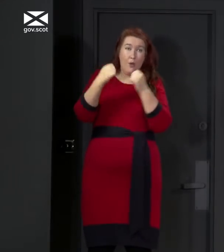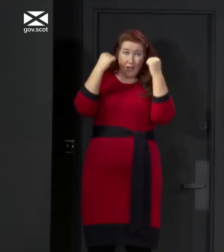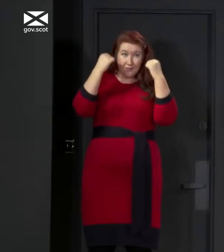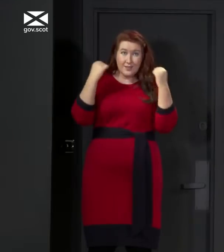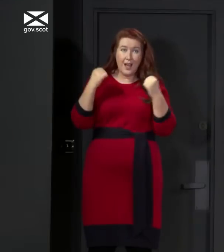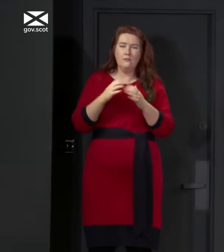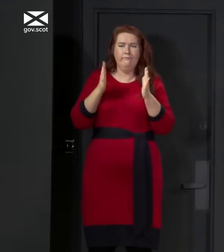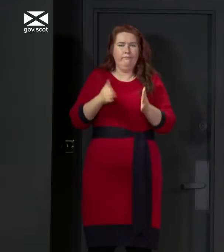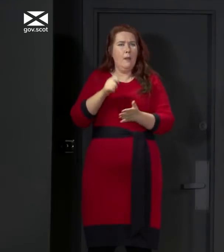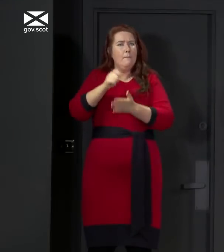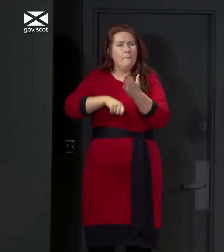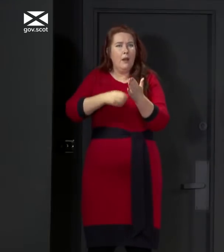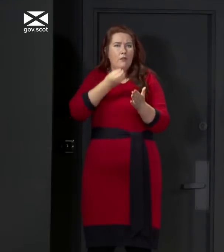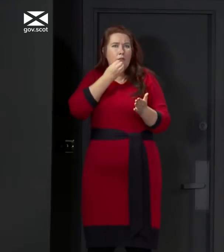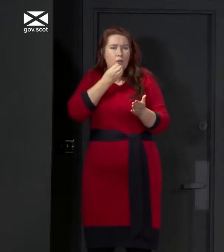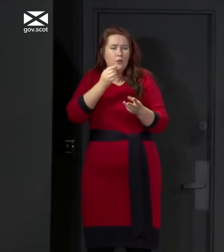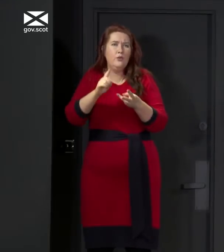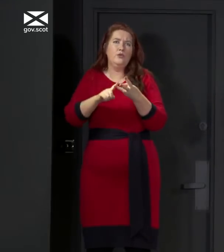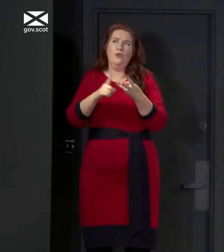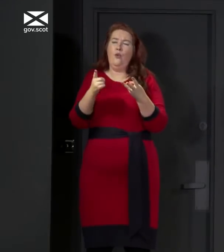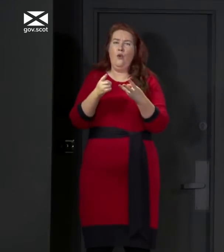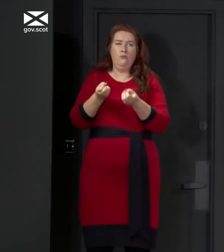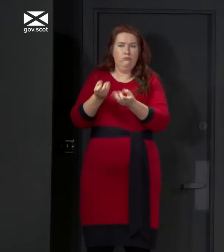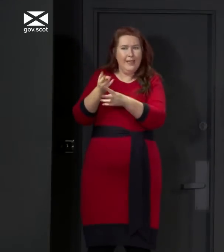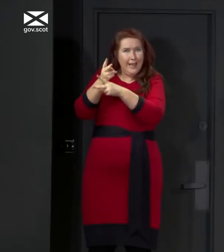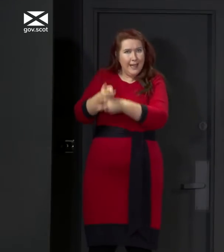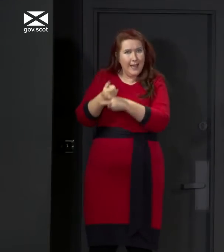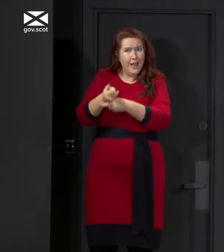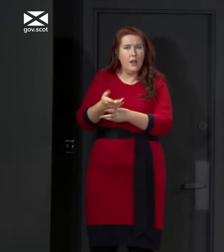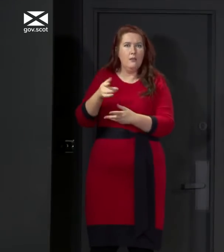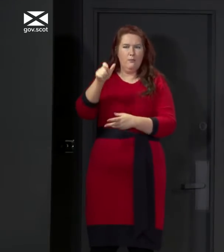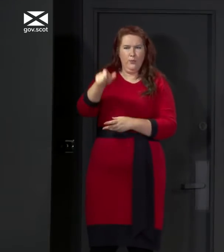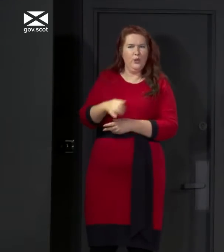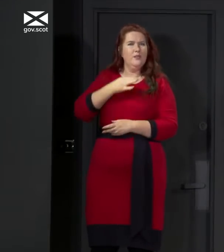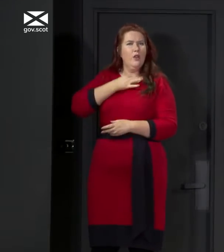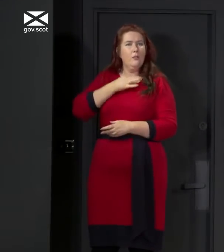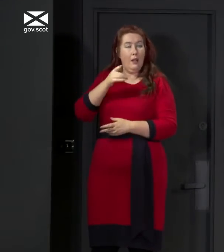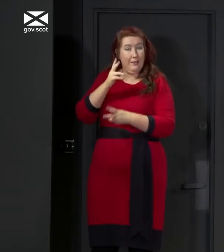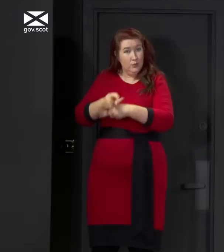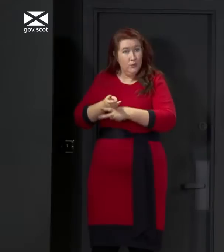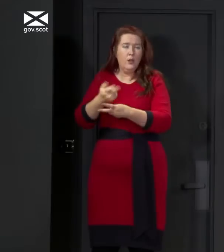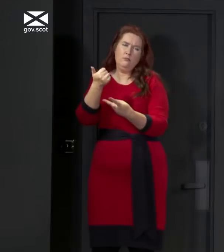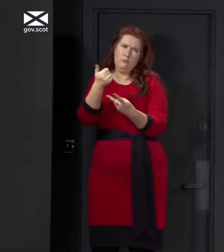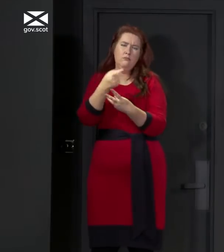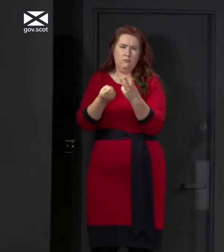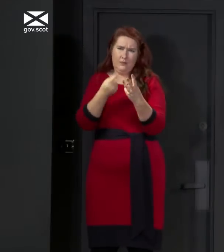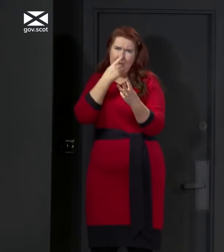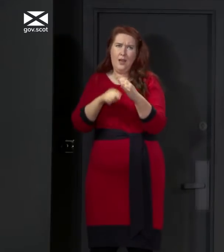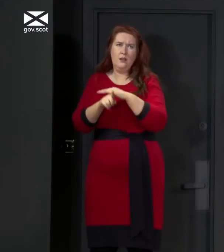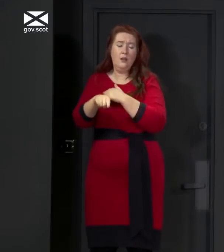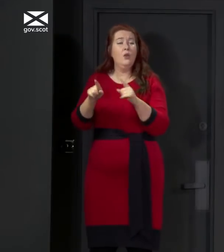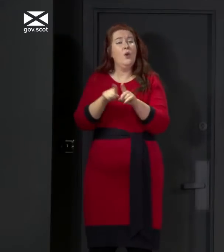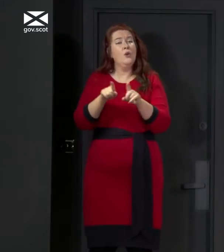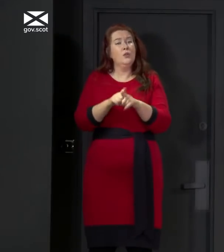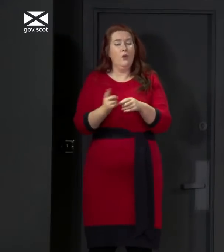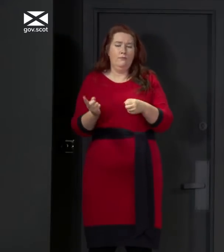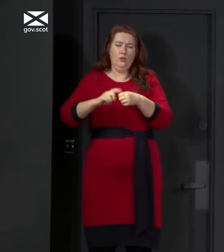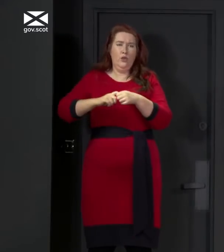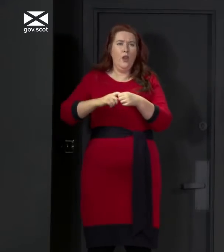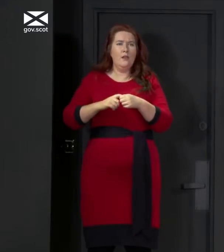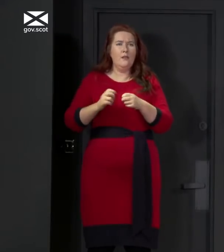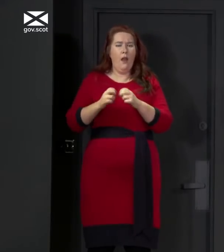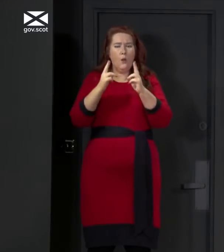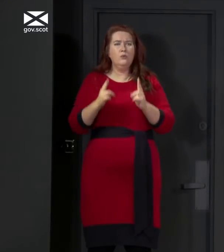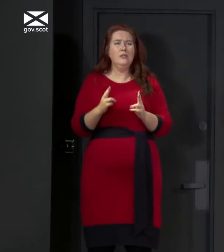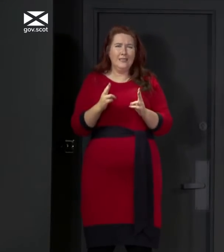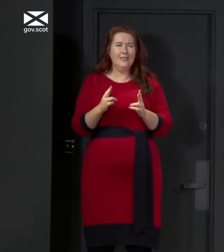essential shopping, providing care, perhaps for a vulnerable relative. And because extended households are still permitted to try and help us in